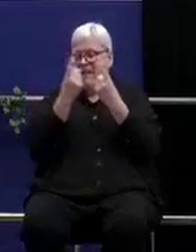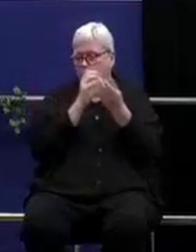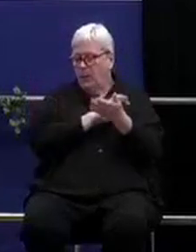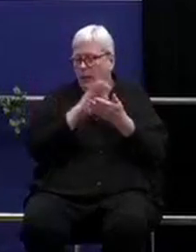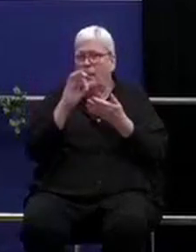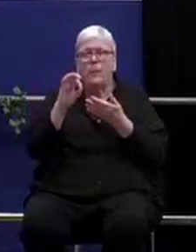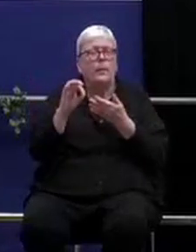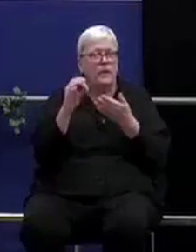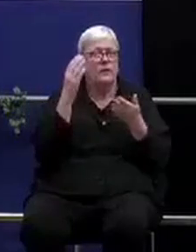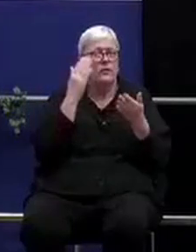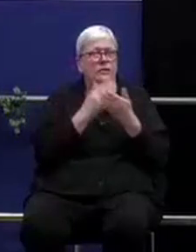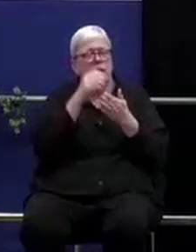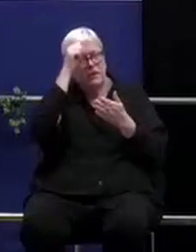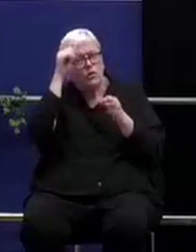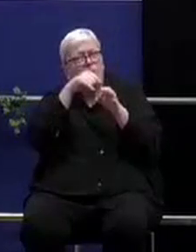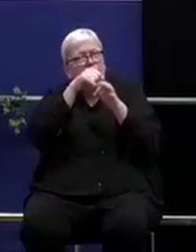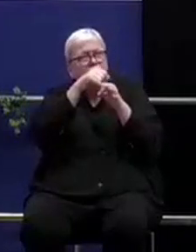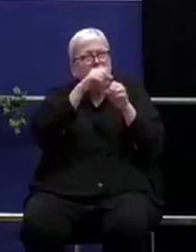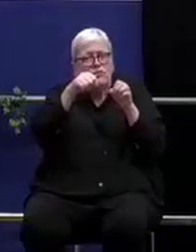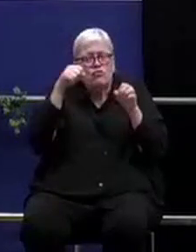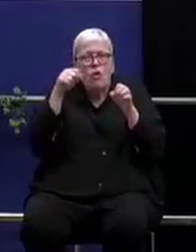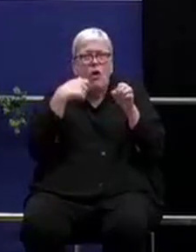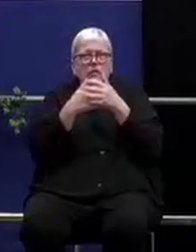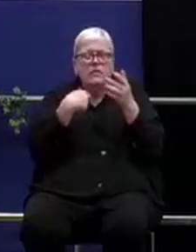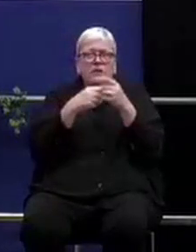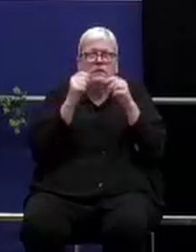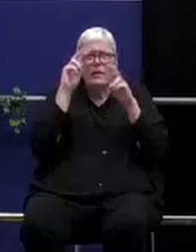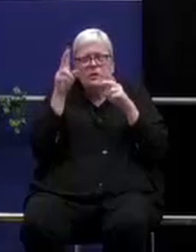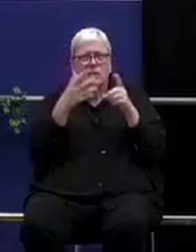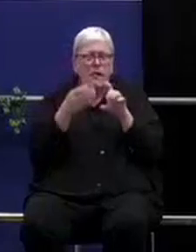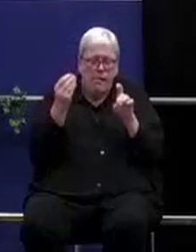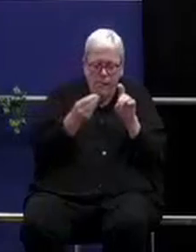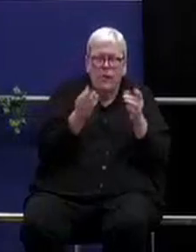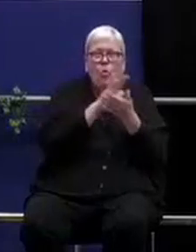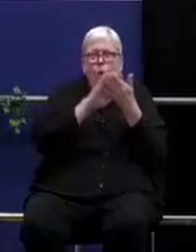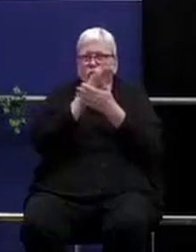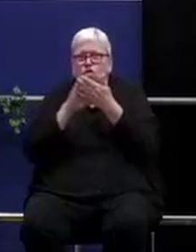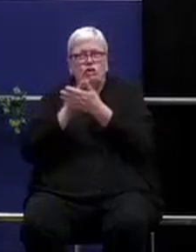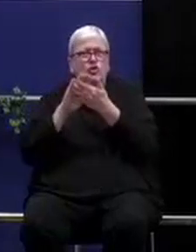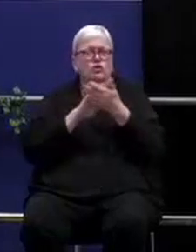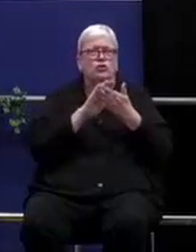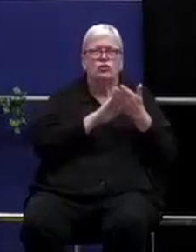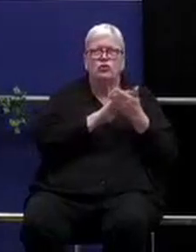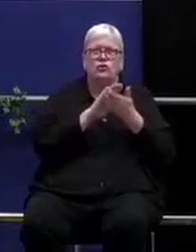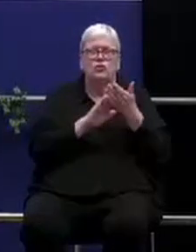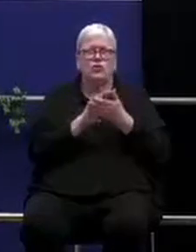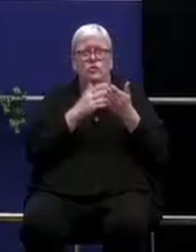opened some of the metal medicine drawers that ran the tap in the sink, washing my hands.